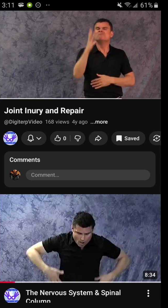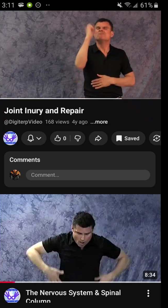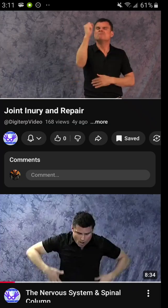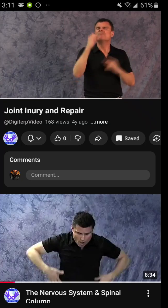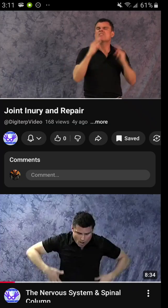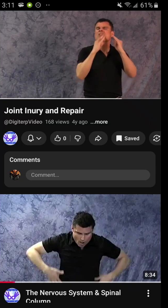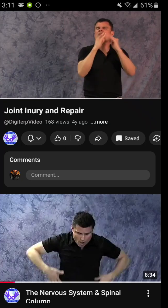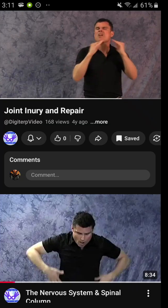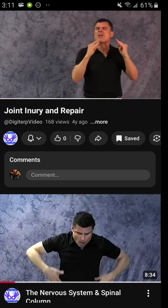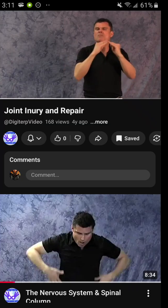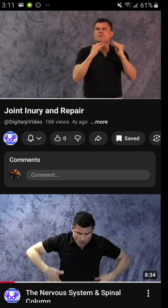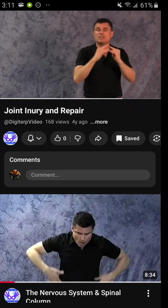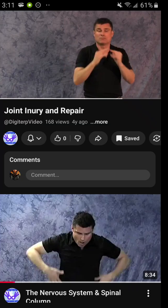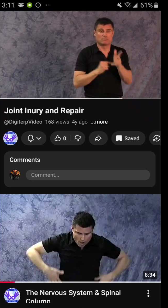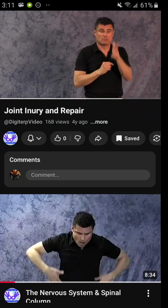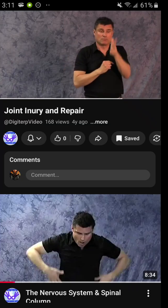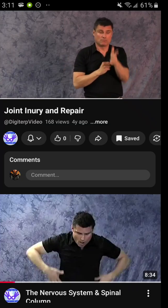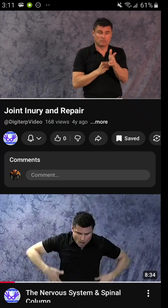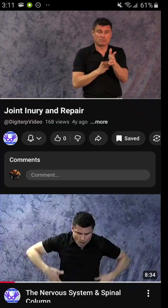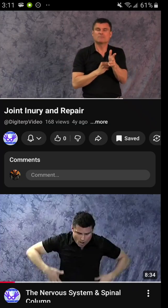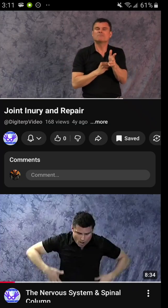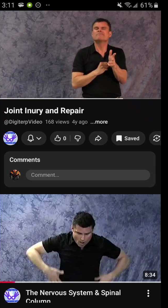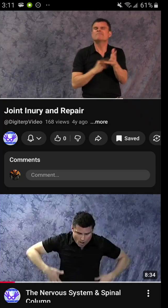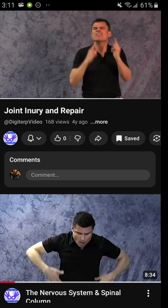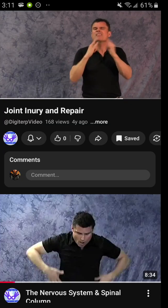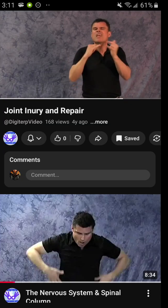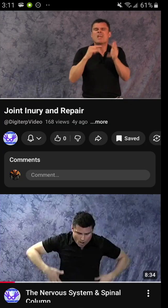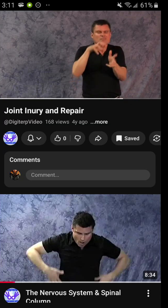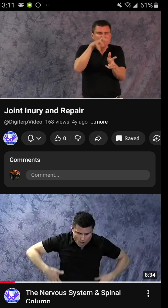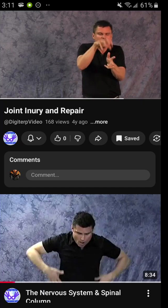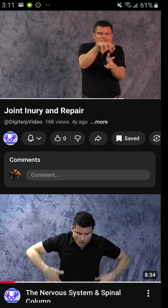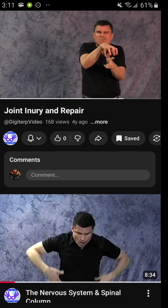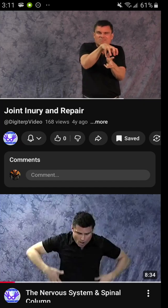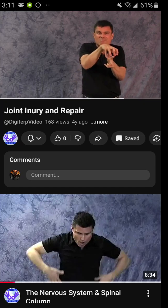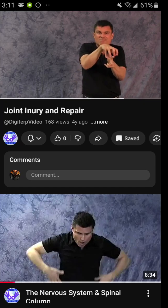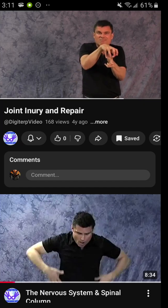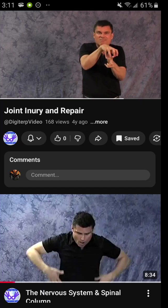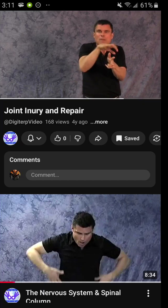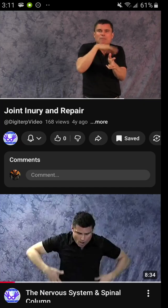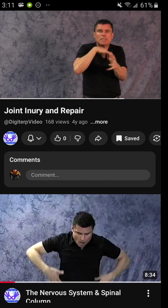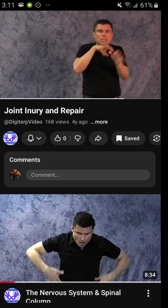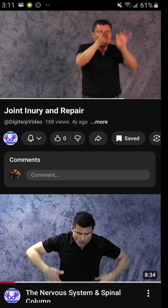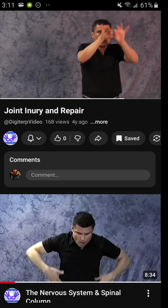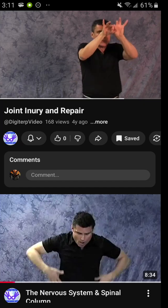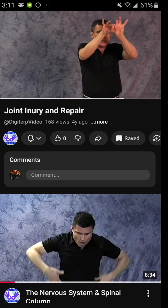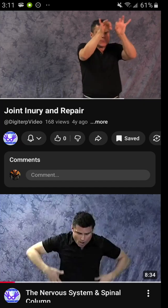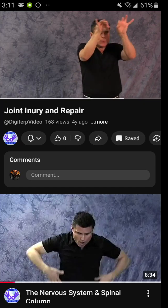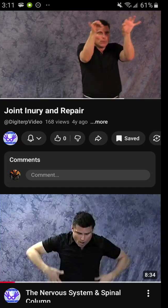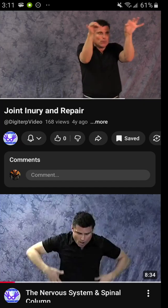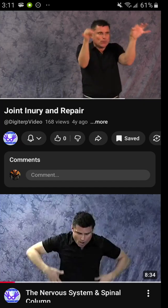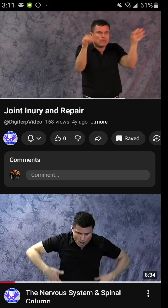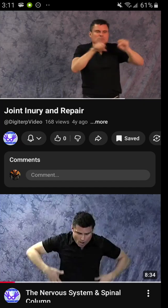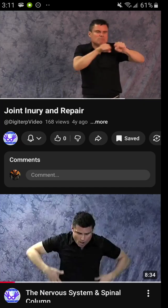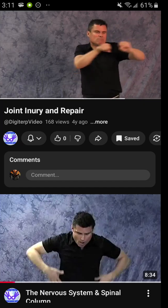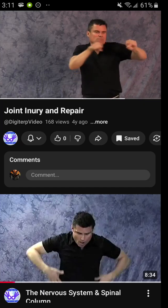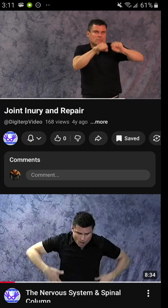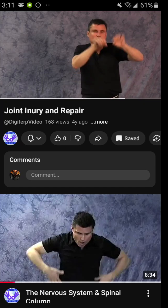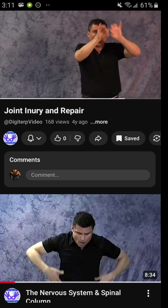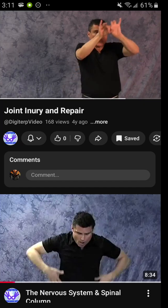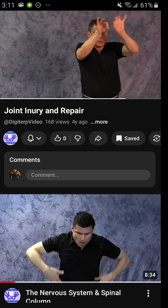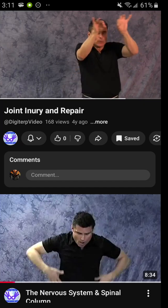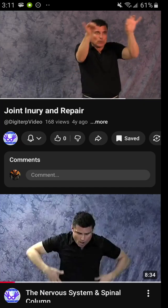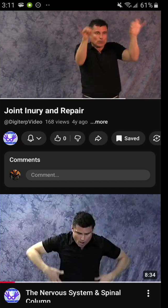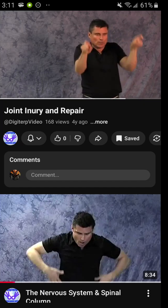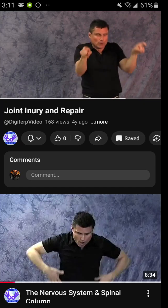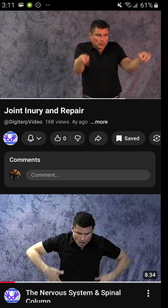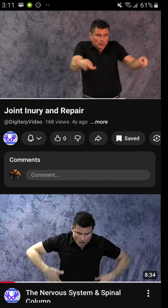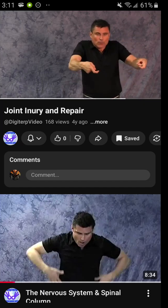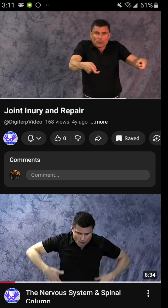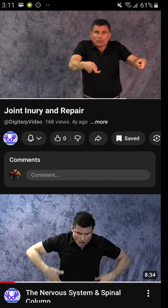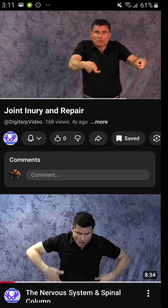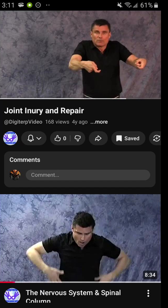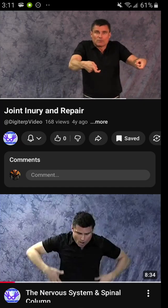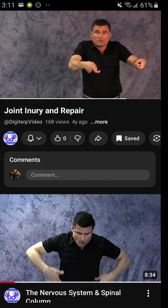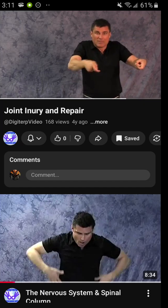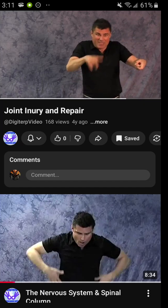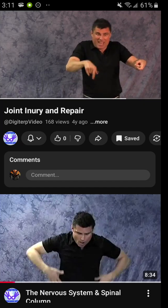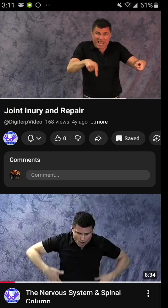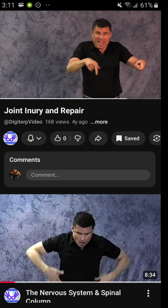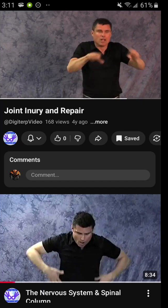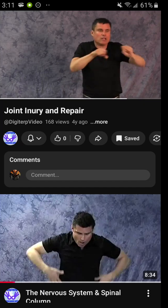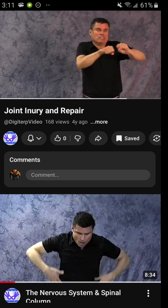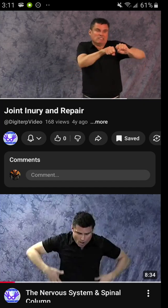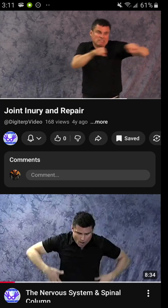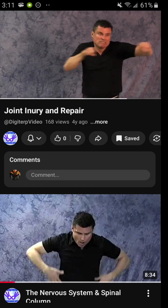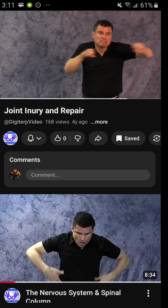muscle, so kicking a soccer ball, and that joint level,